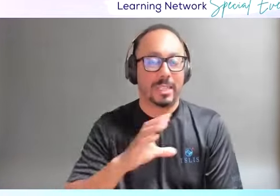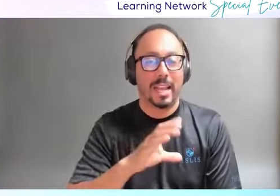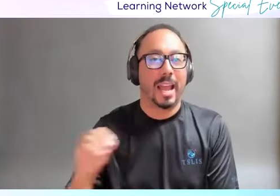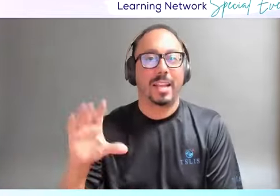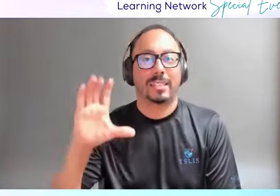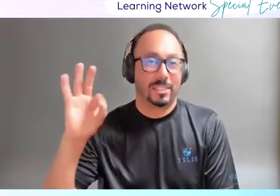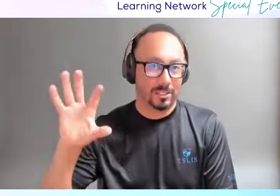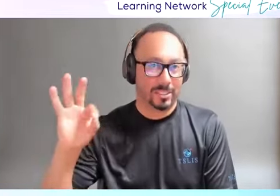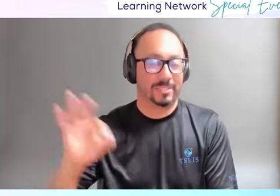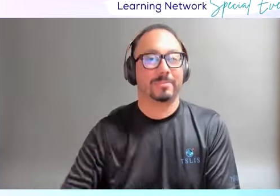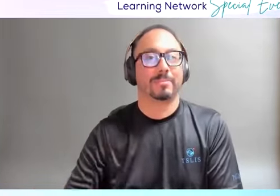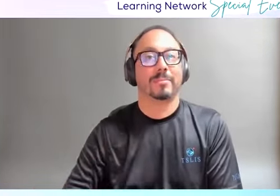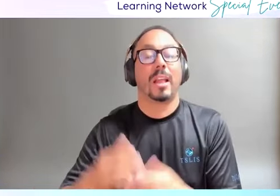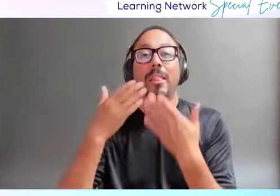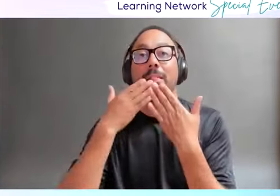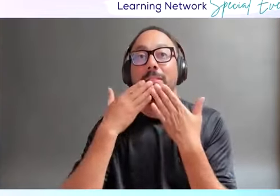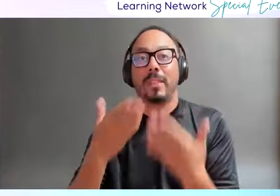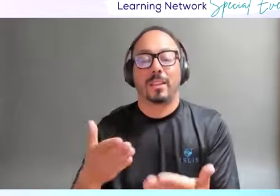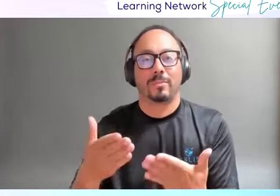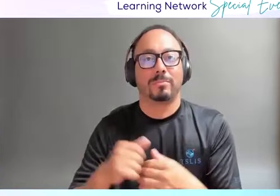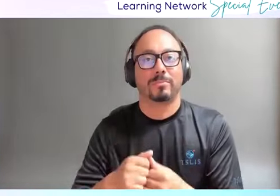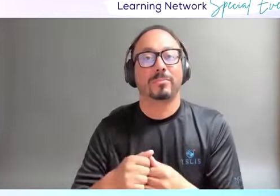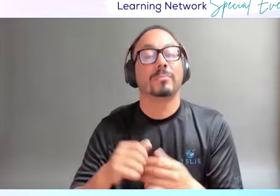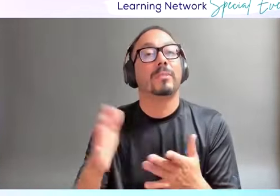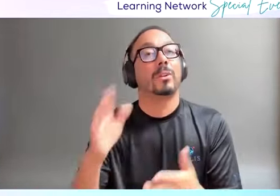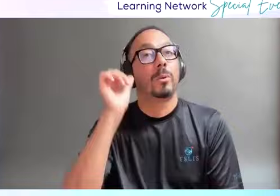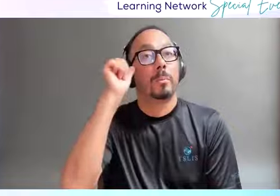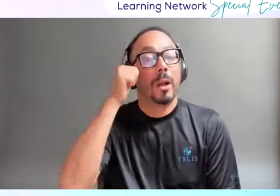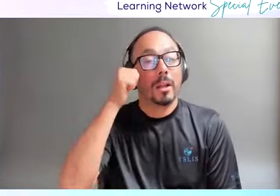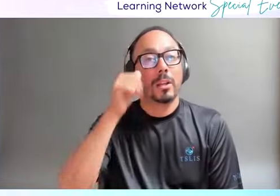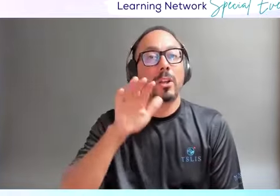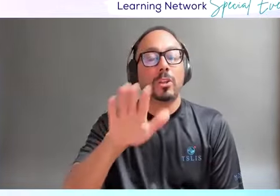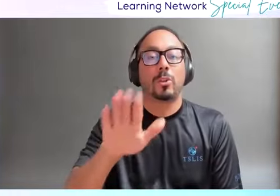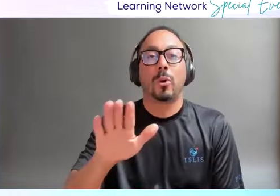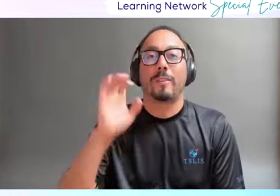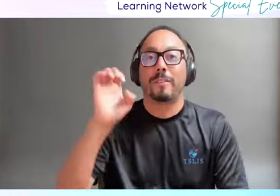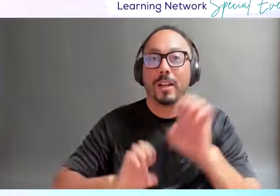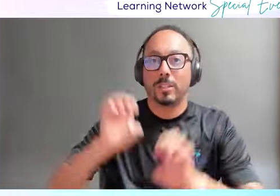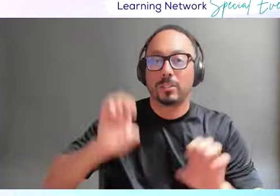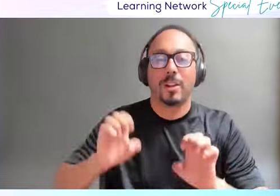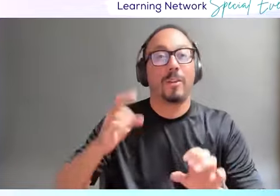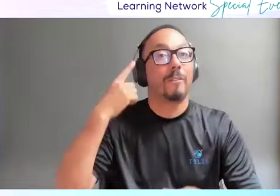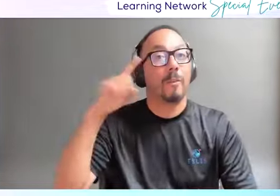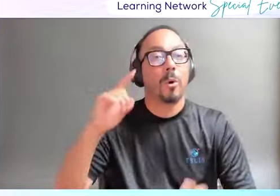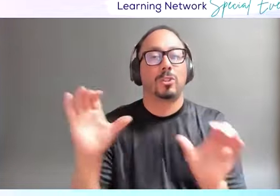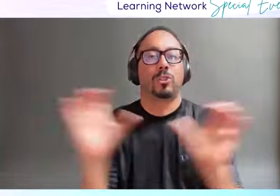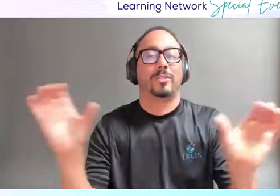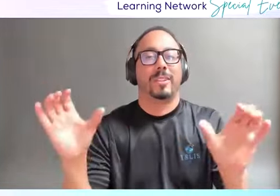today. Just a friendly reminder to please complete the evaluation form to receive a certificate of participation. A link